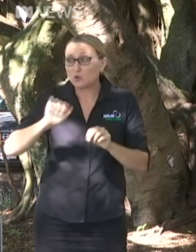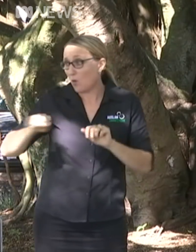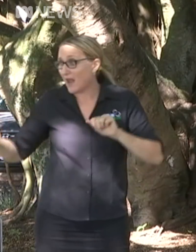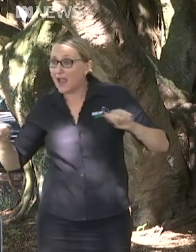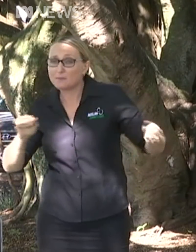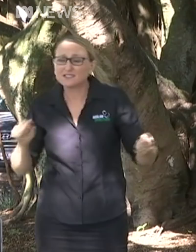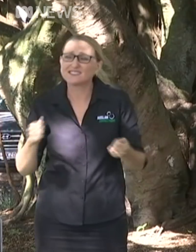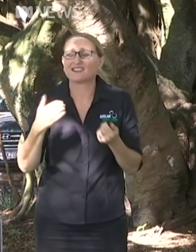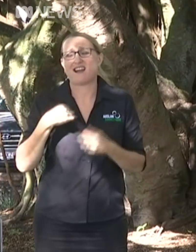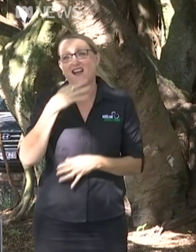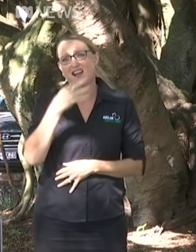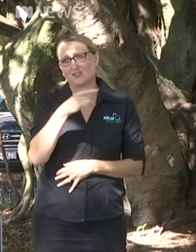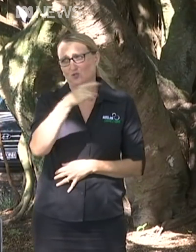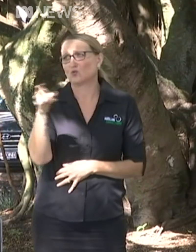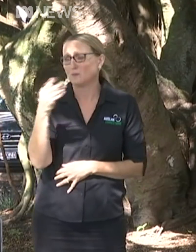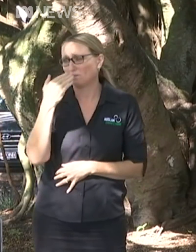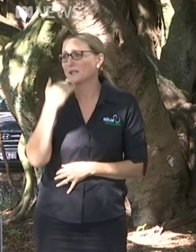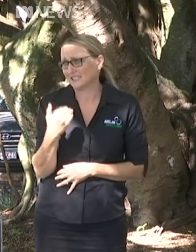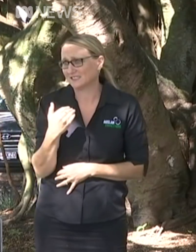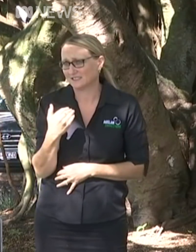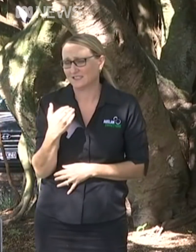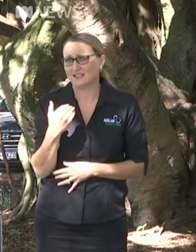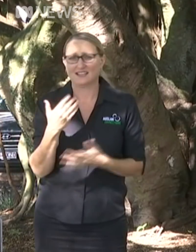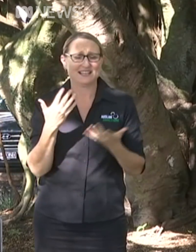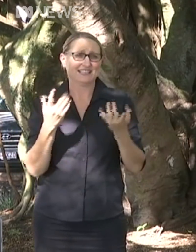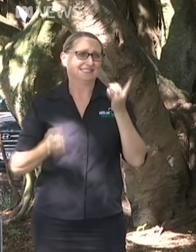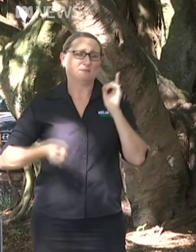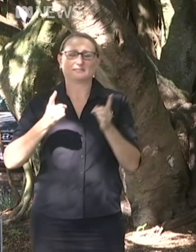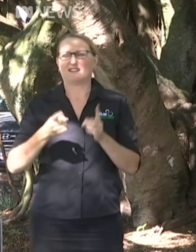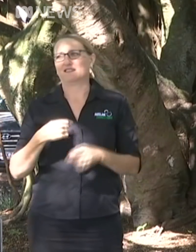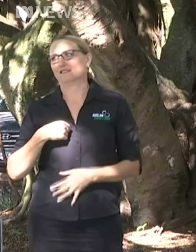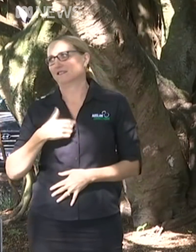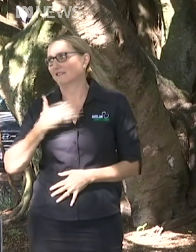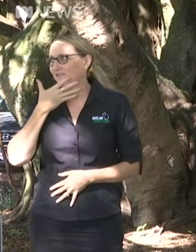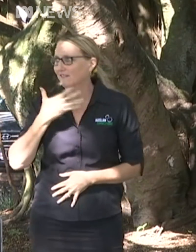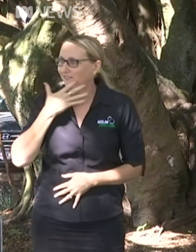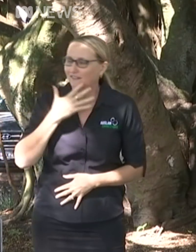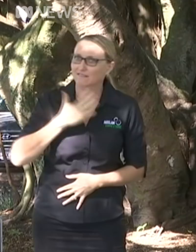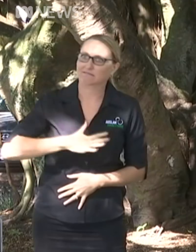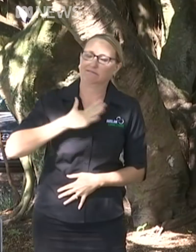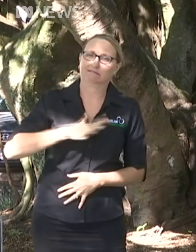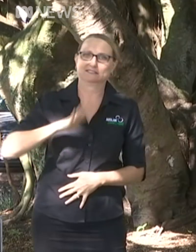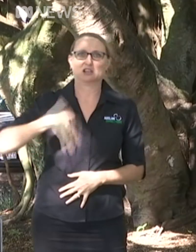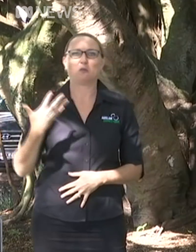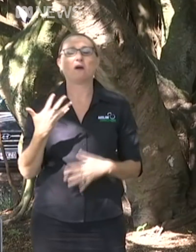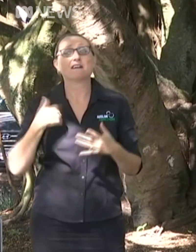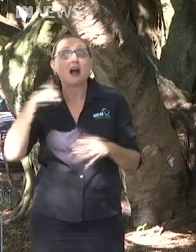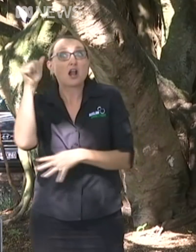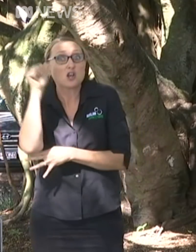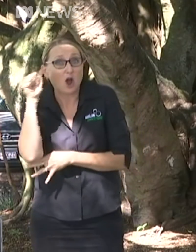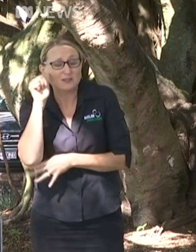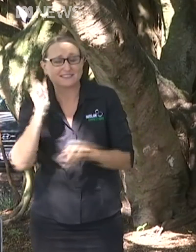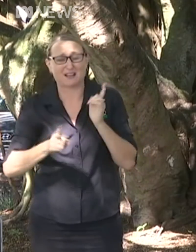And so when we ask you to do things which are often inconvenient, sometimes